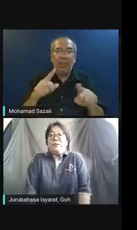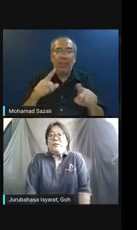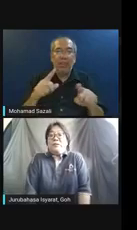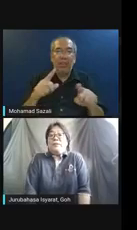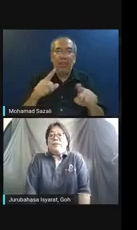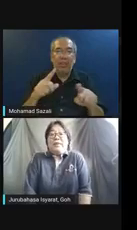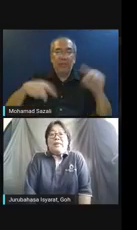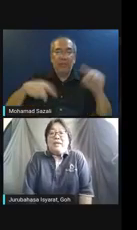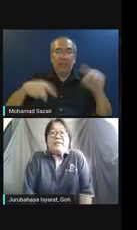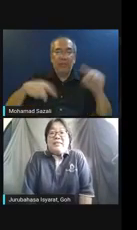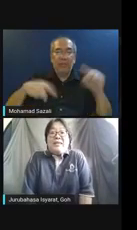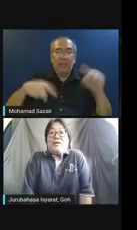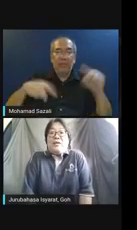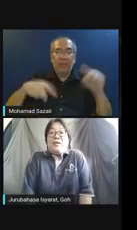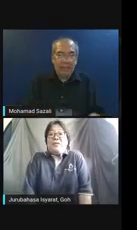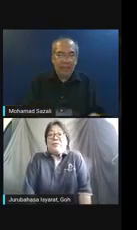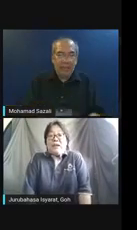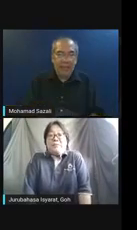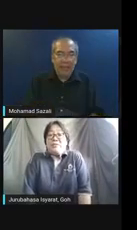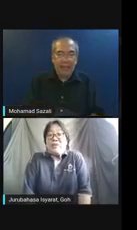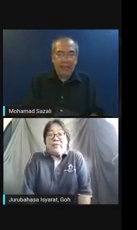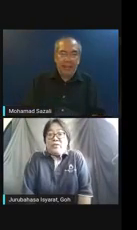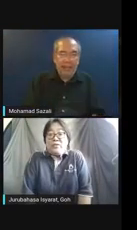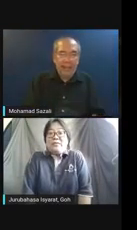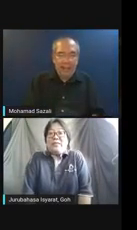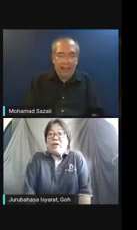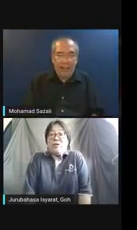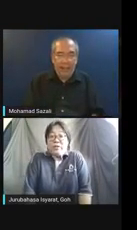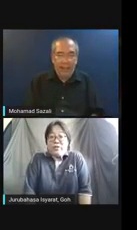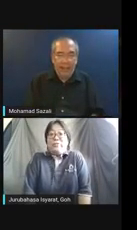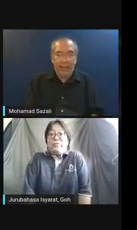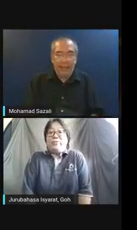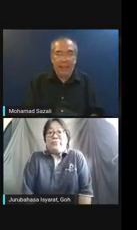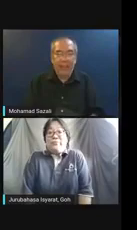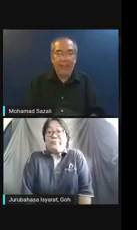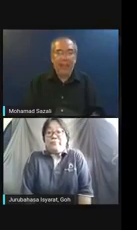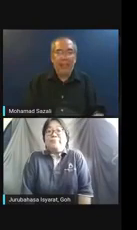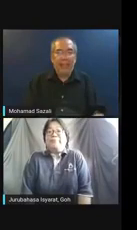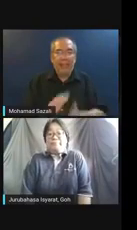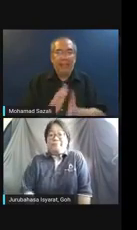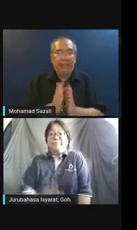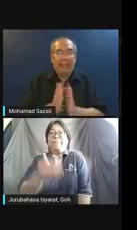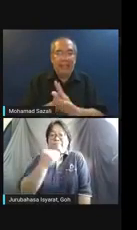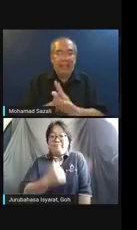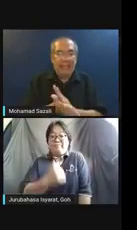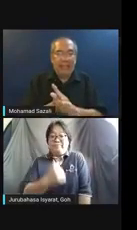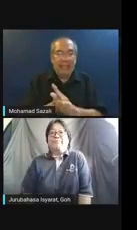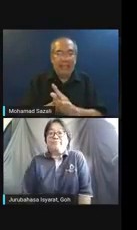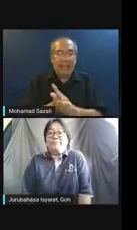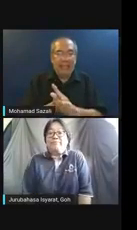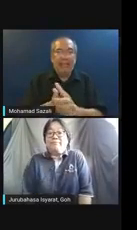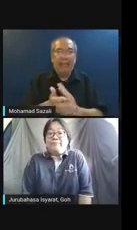So, but we never heard the sound. Obviously, we're not able to utter the words like all of you.